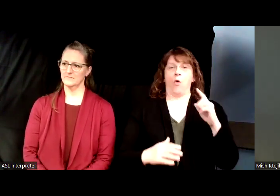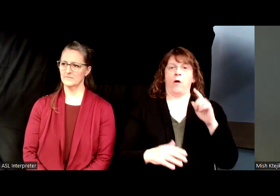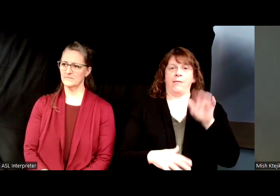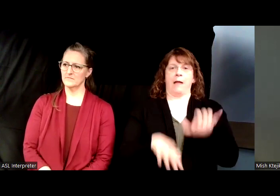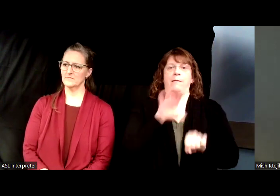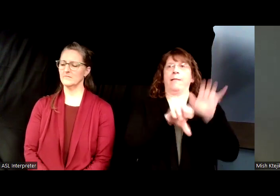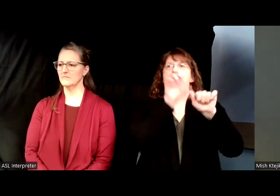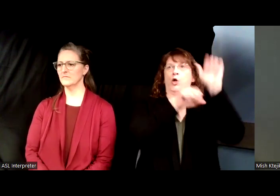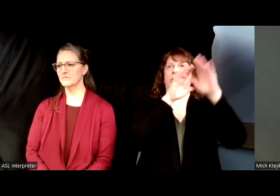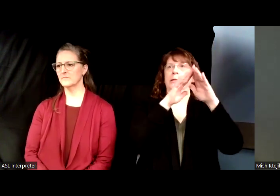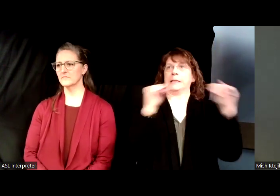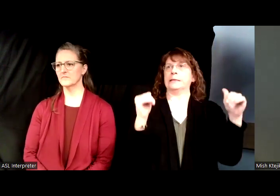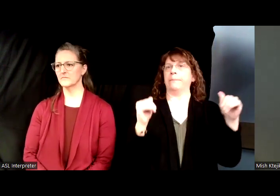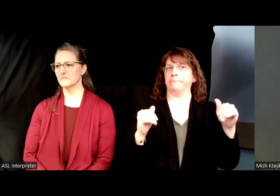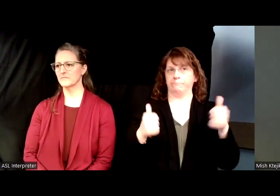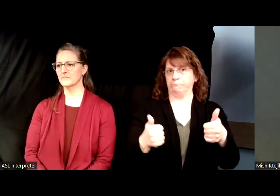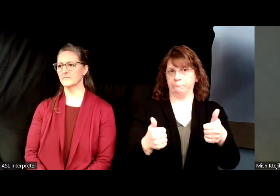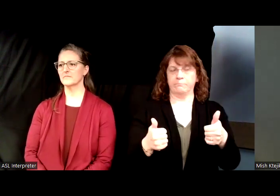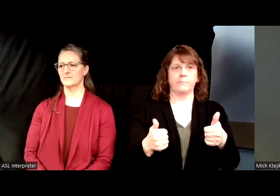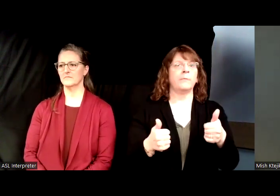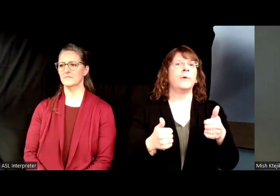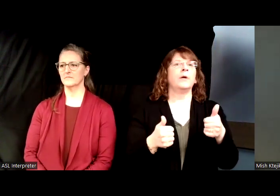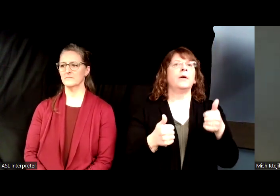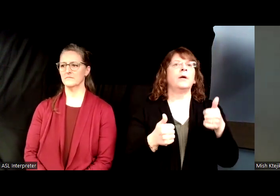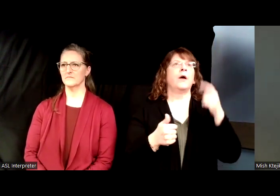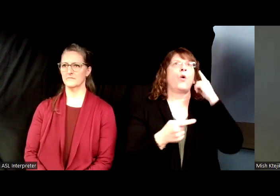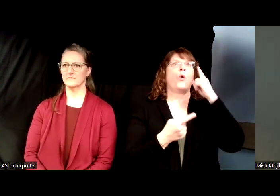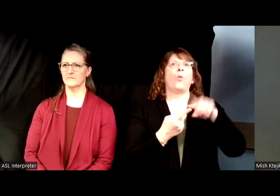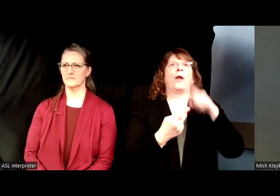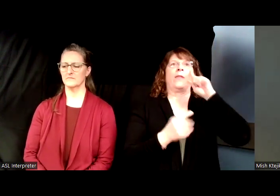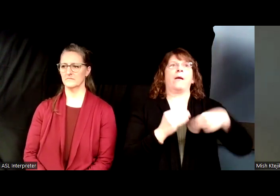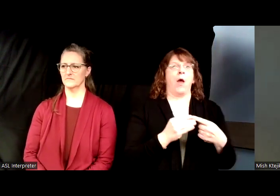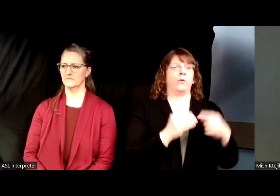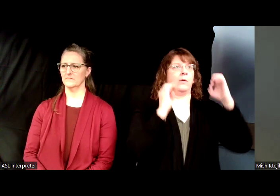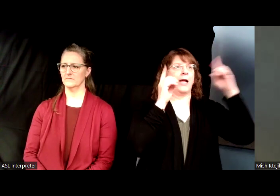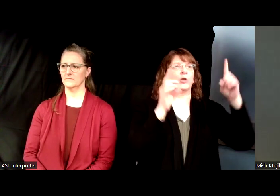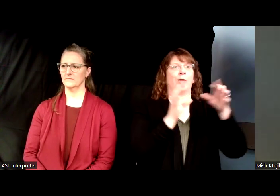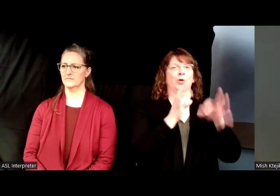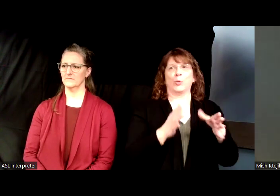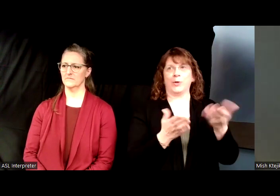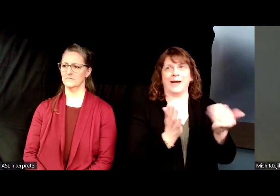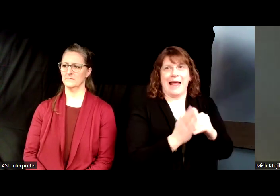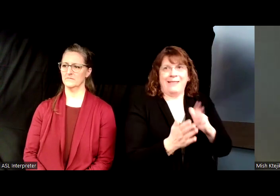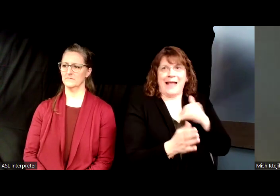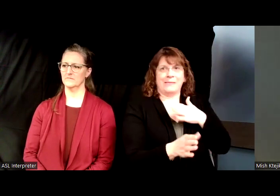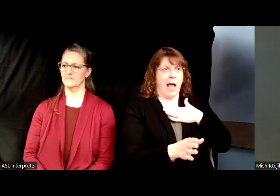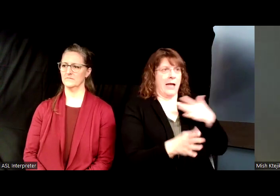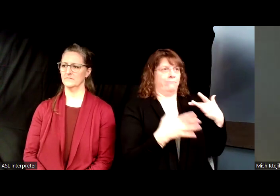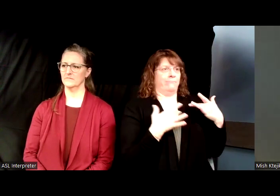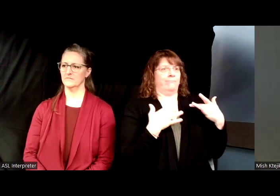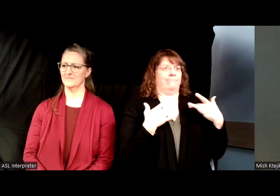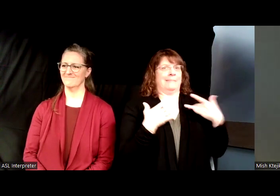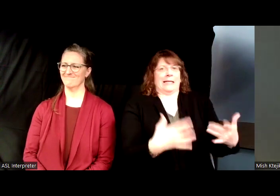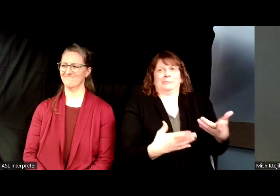I see the benefit for, the progression, the ladder system, as we call it. what do you think about educational interpreters?